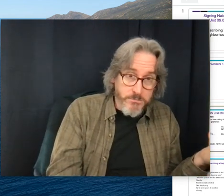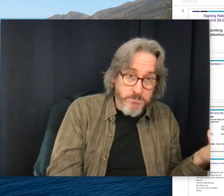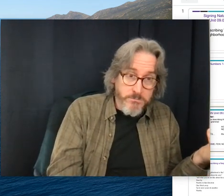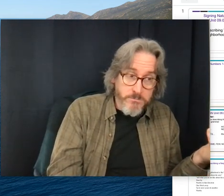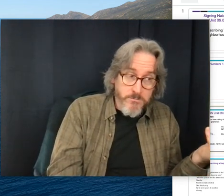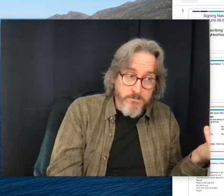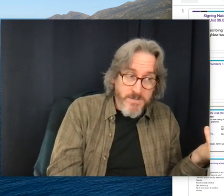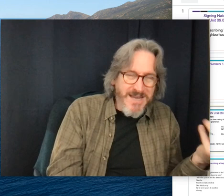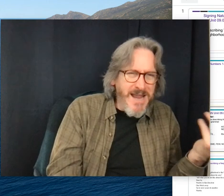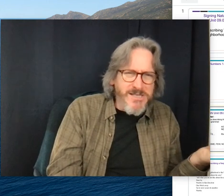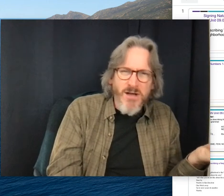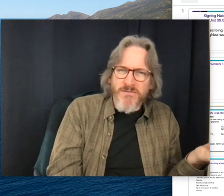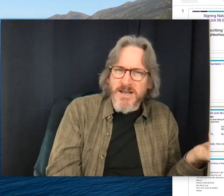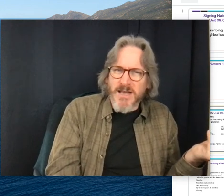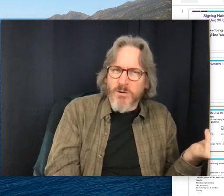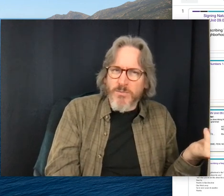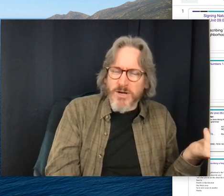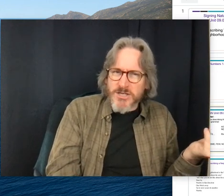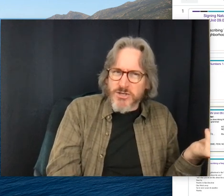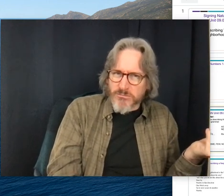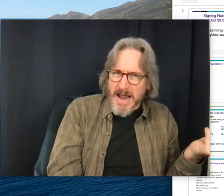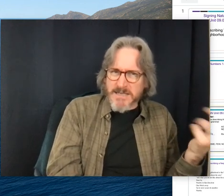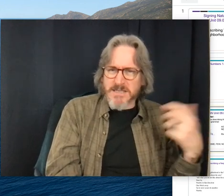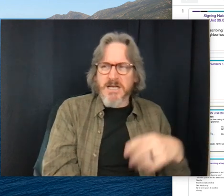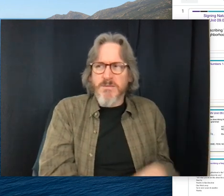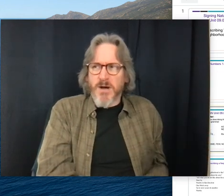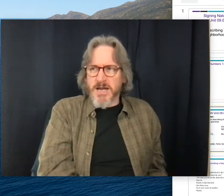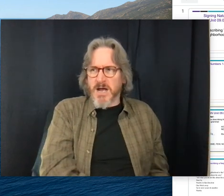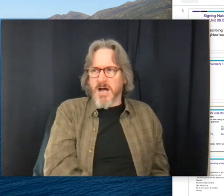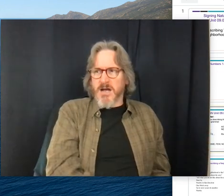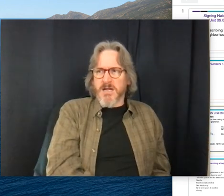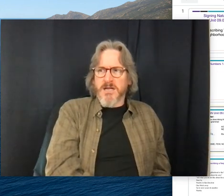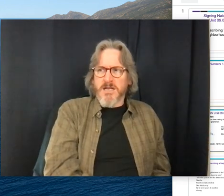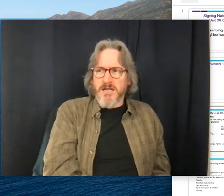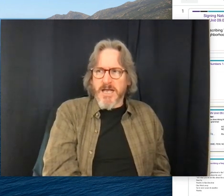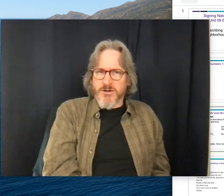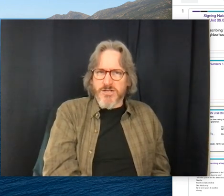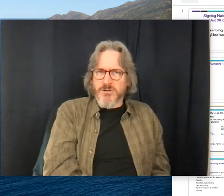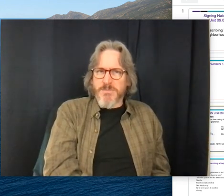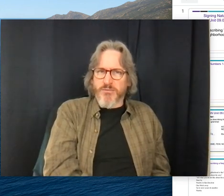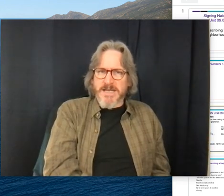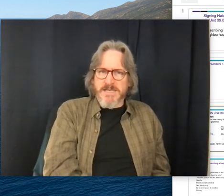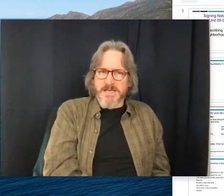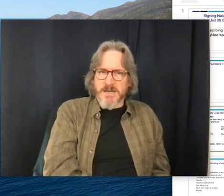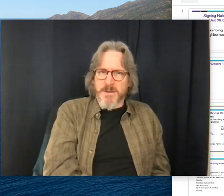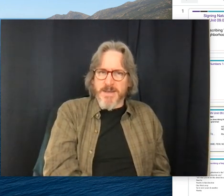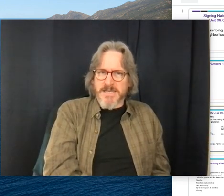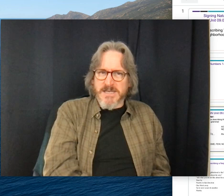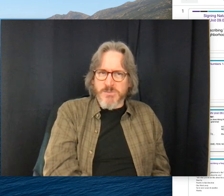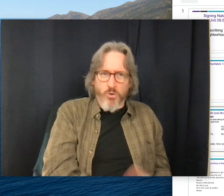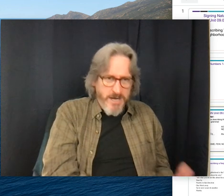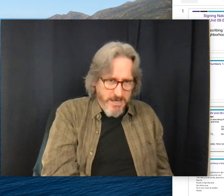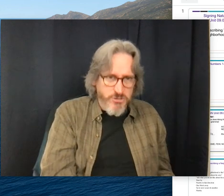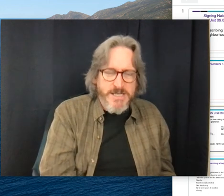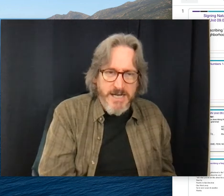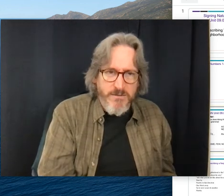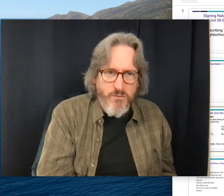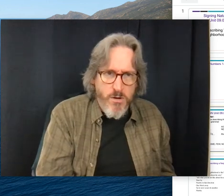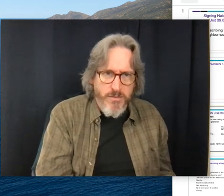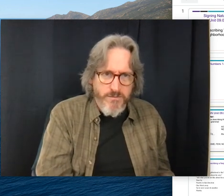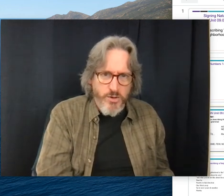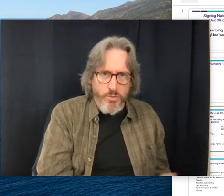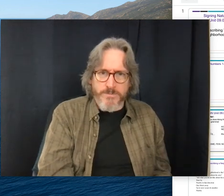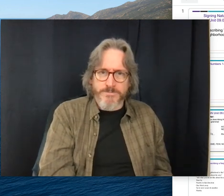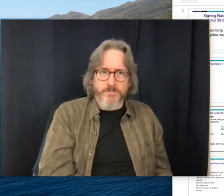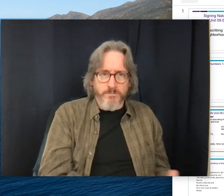English. Not as often. We're pretty direct, but it certainly breaks things up and makes things more interesting